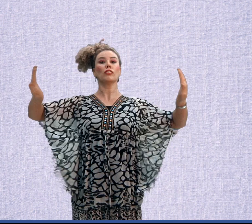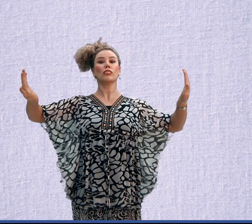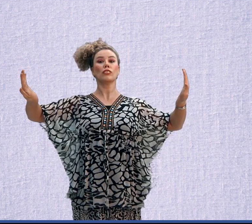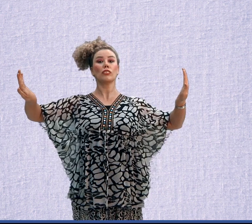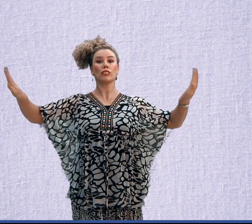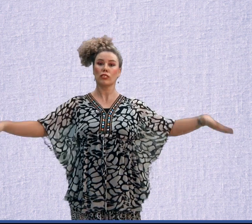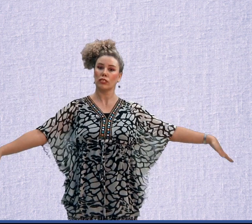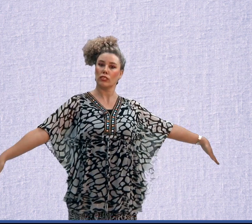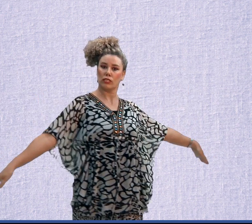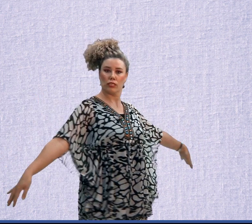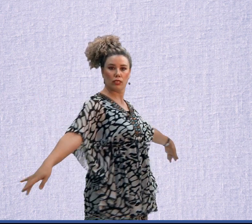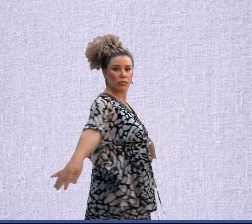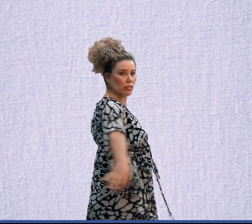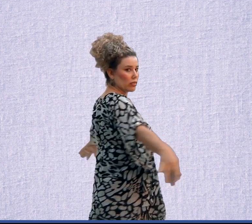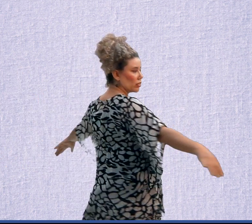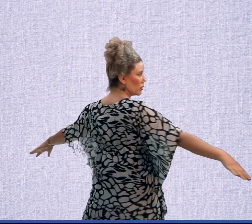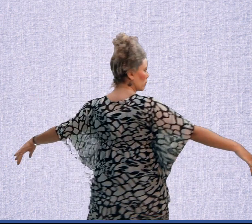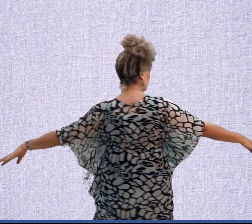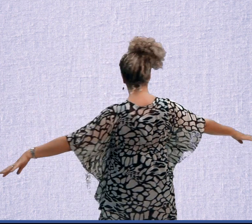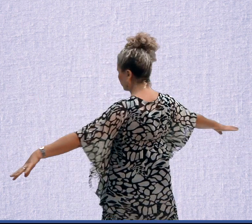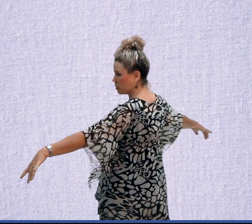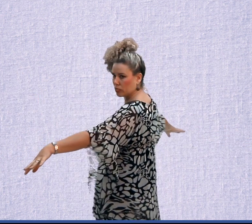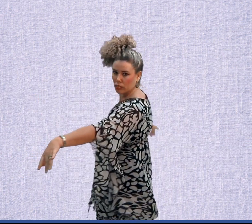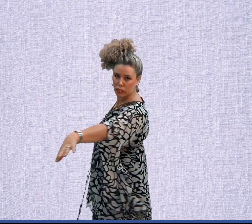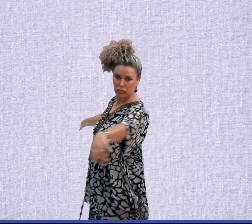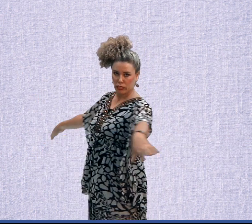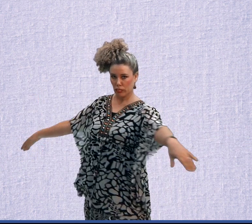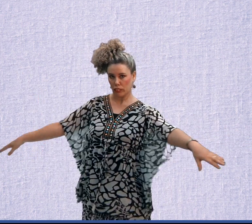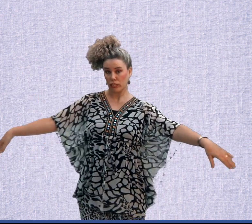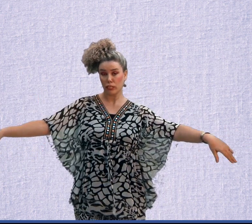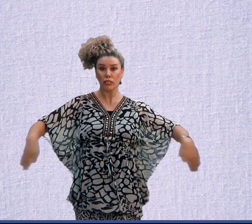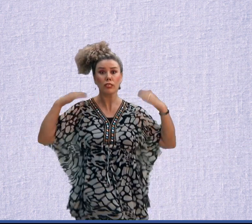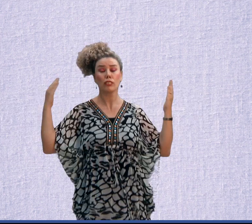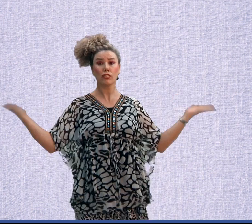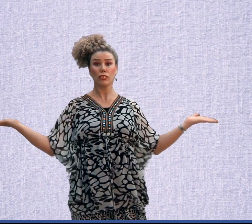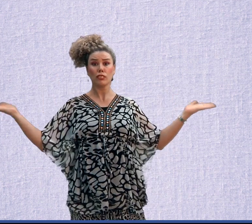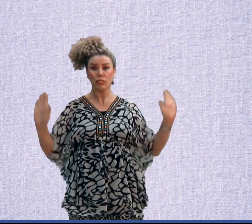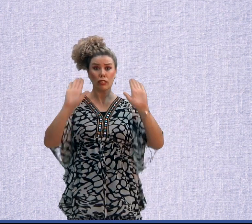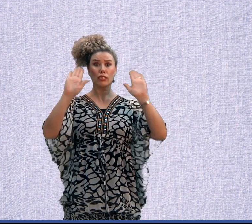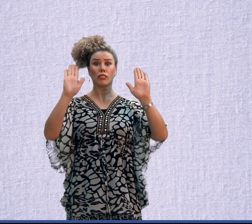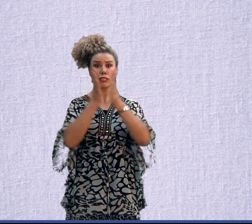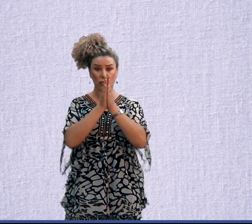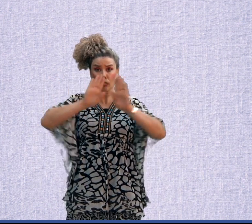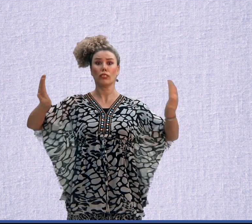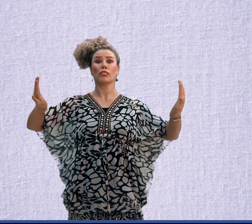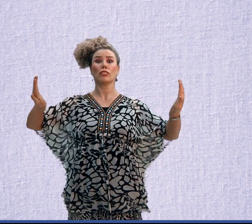apartheid when it hangs around like Evita's gown? Who's gonna stop